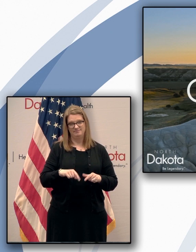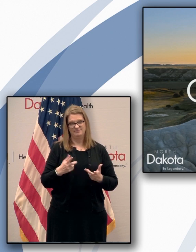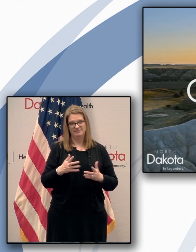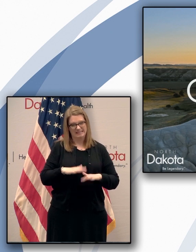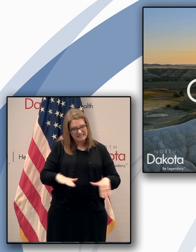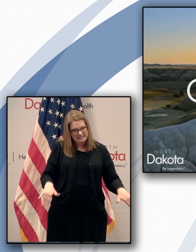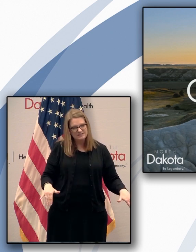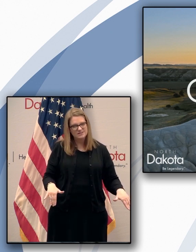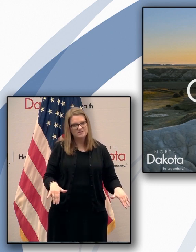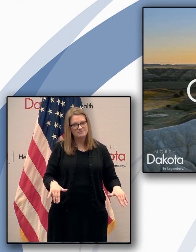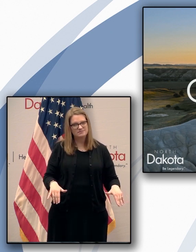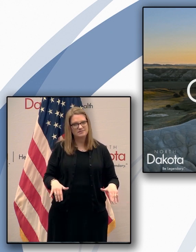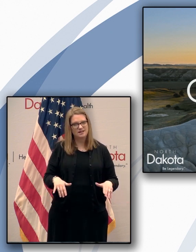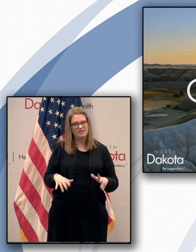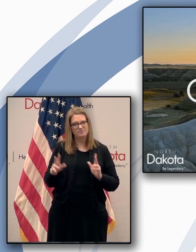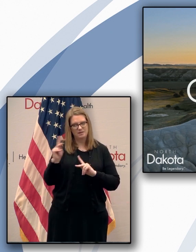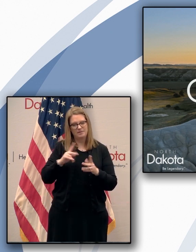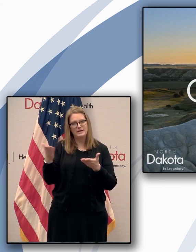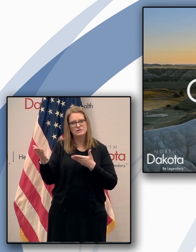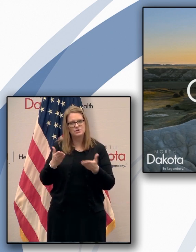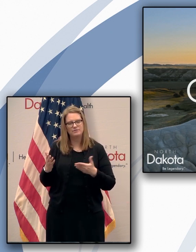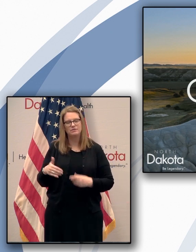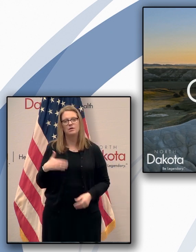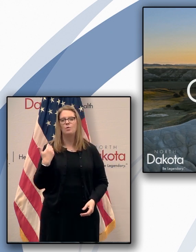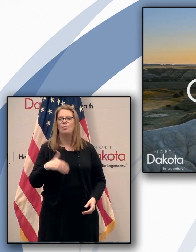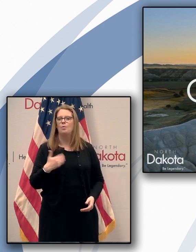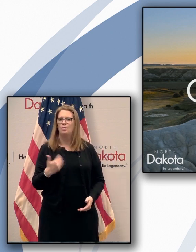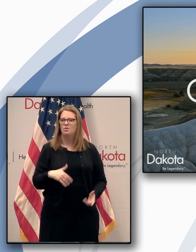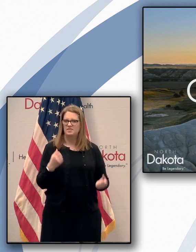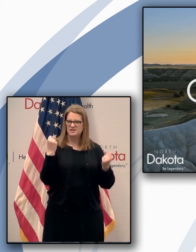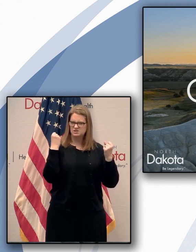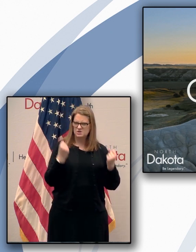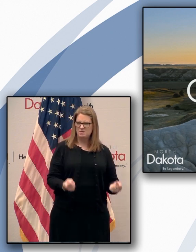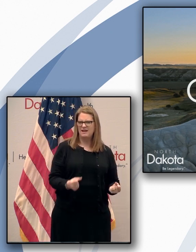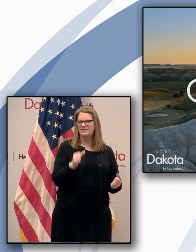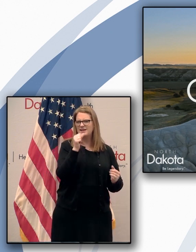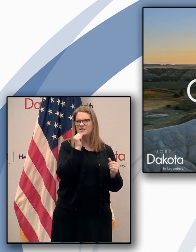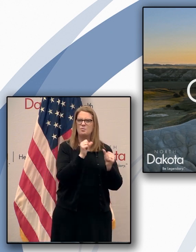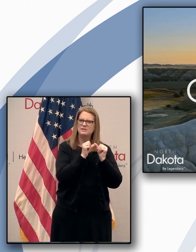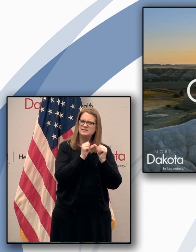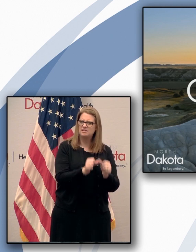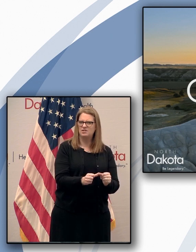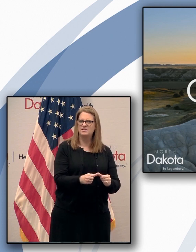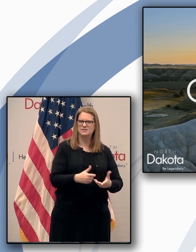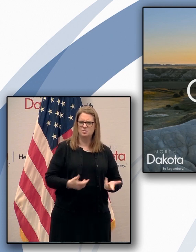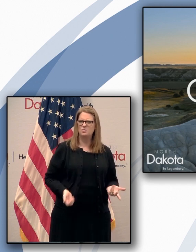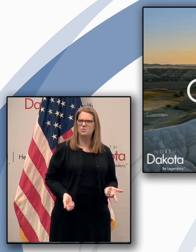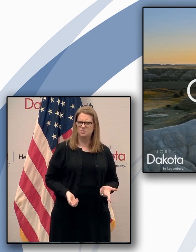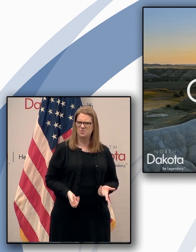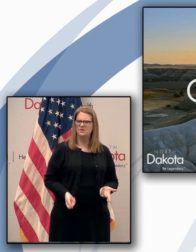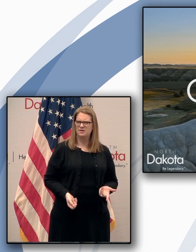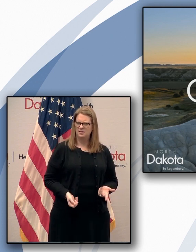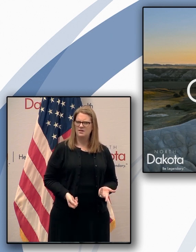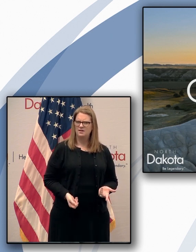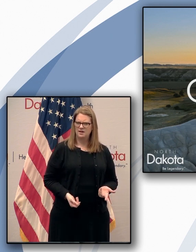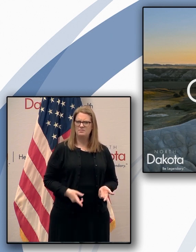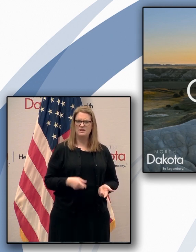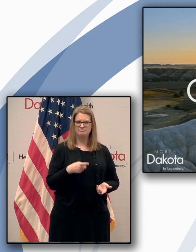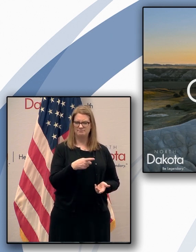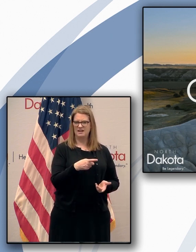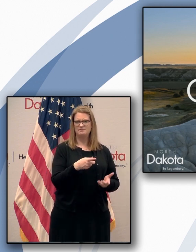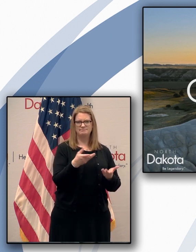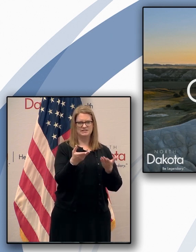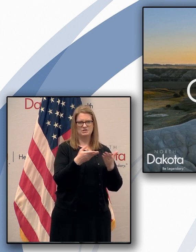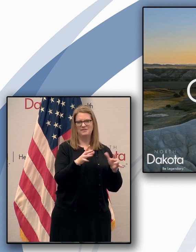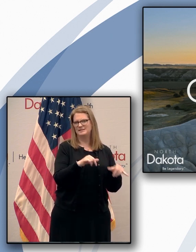serving. We recognize the incredible strength and resilience of these children who in a way are certainly in a way serving alongside their